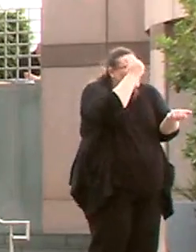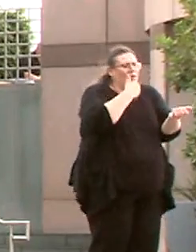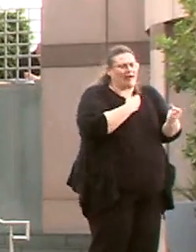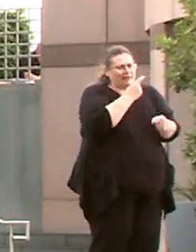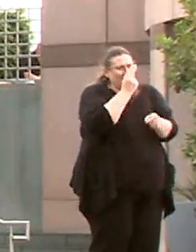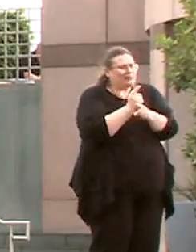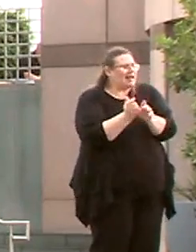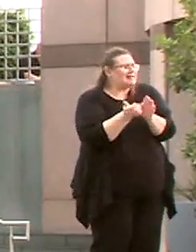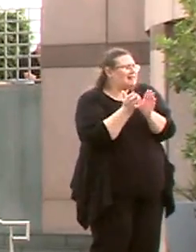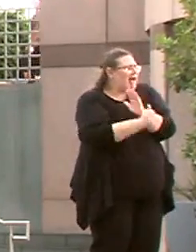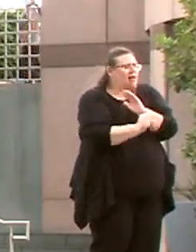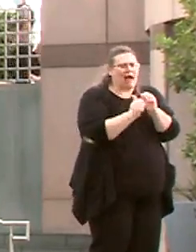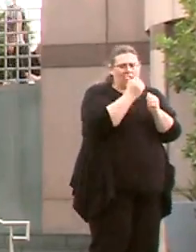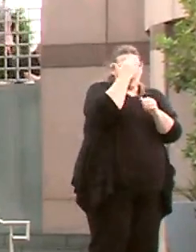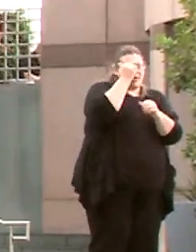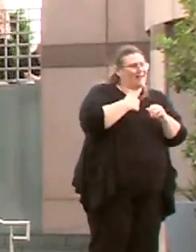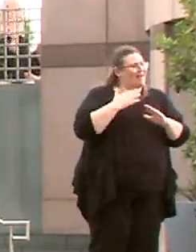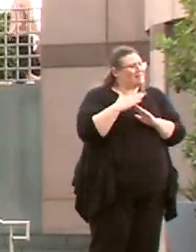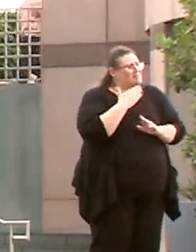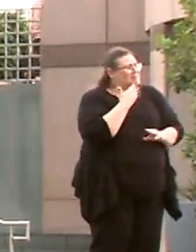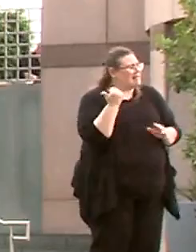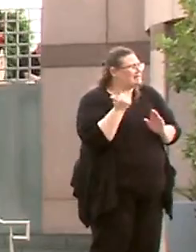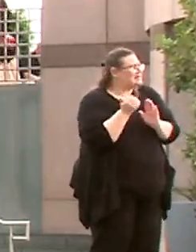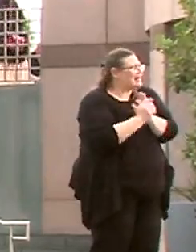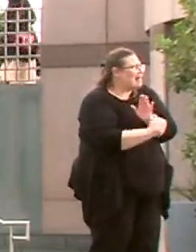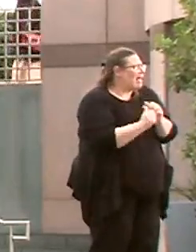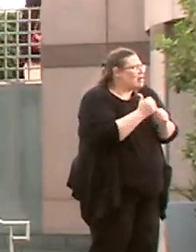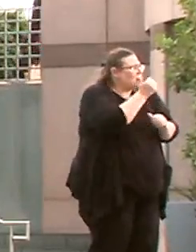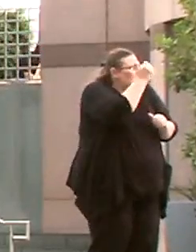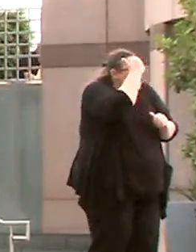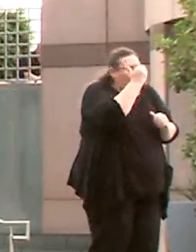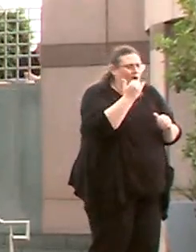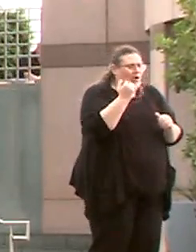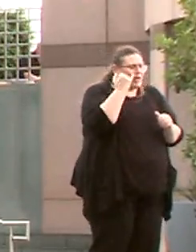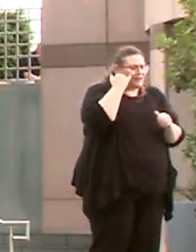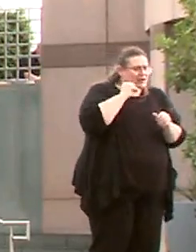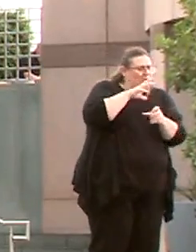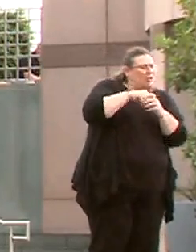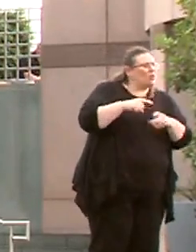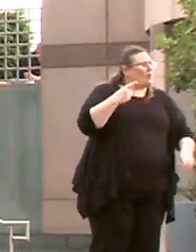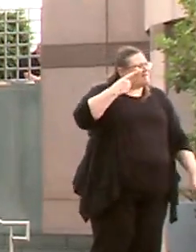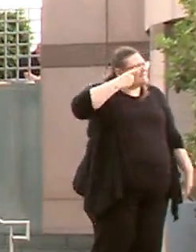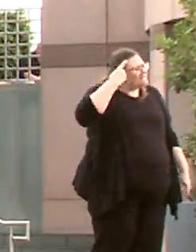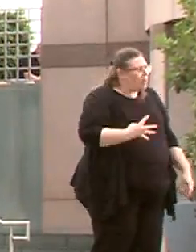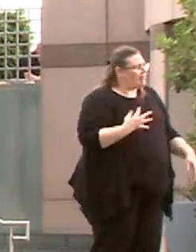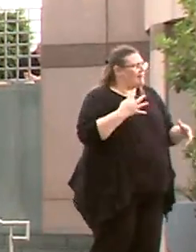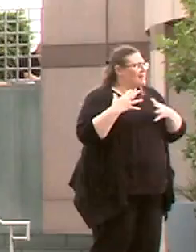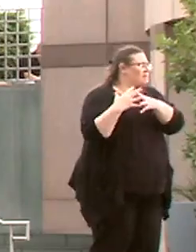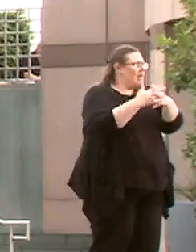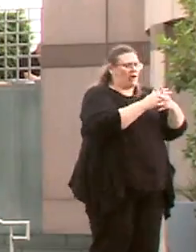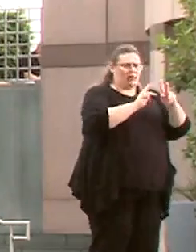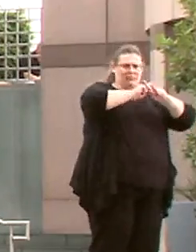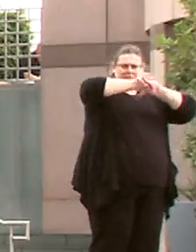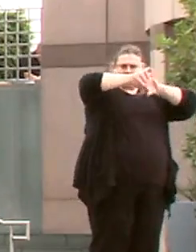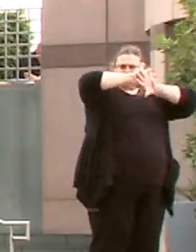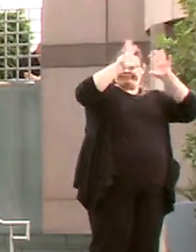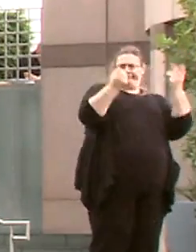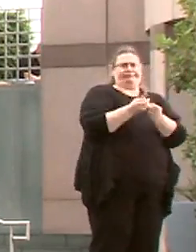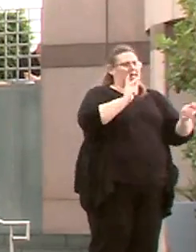right talent? How do you know you have the best talent if you have left out 1/4 of America's population,